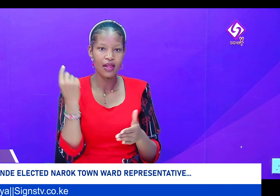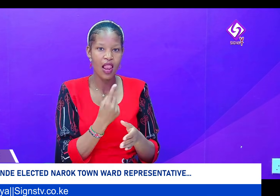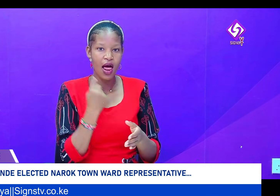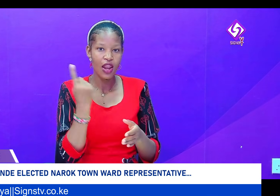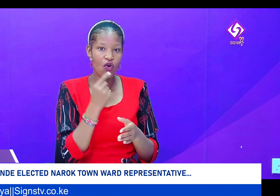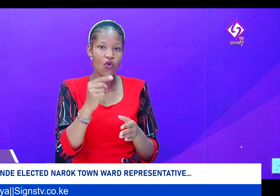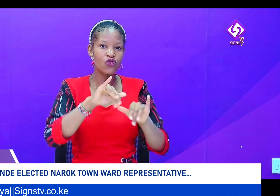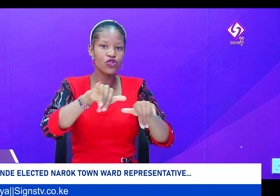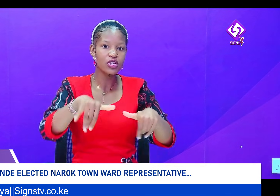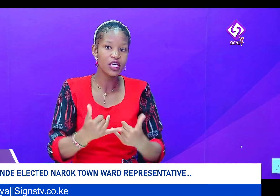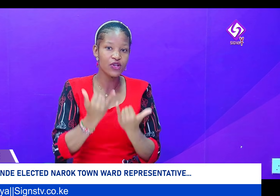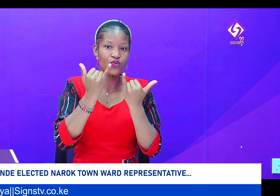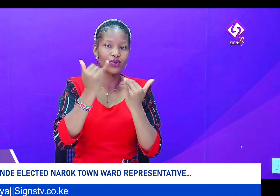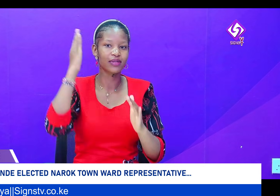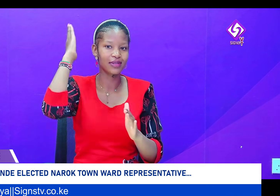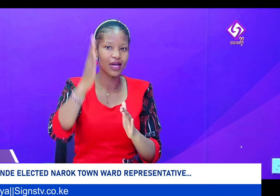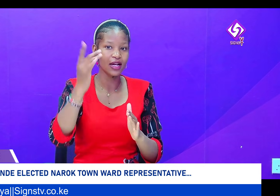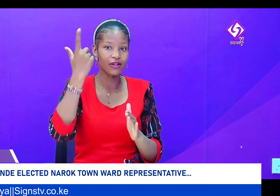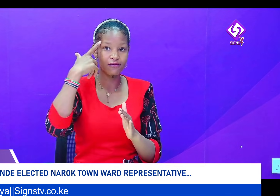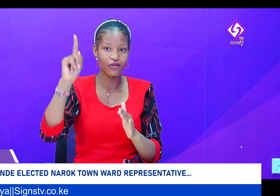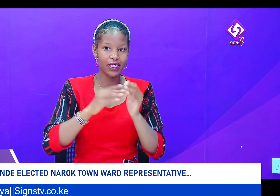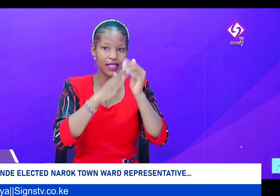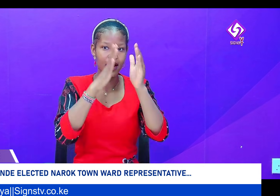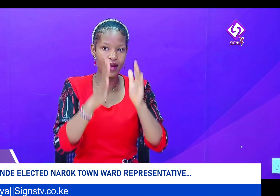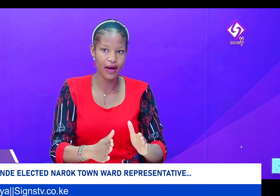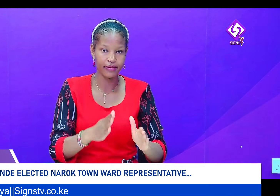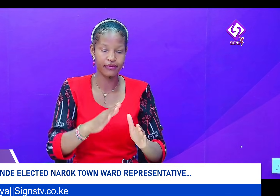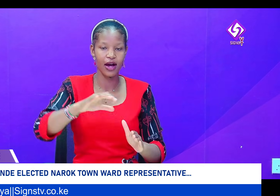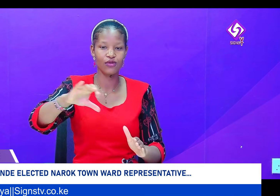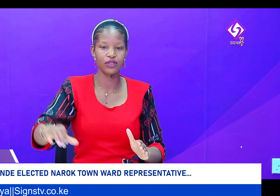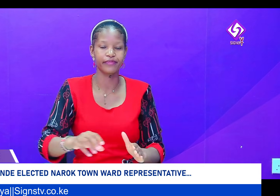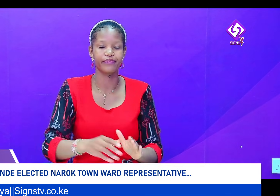direction for leadership in the ward.